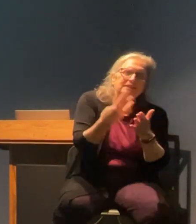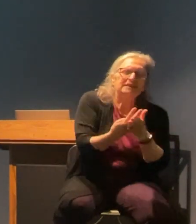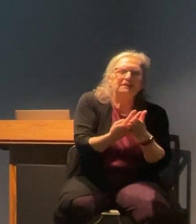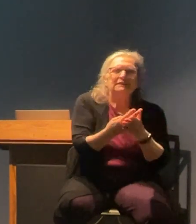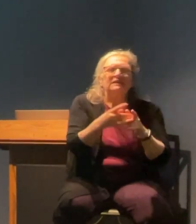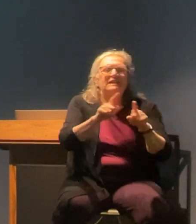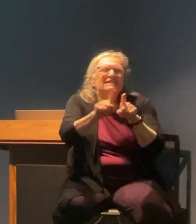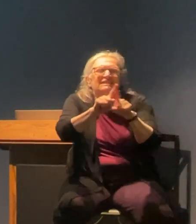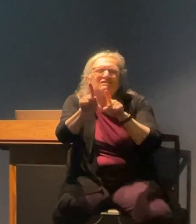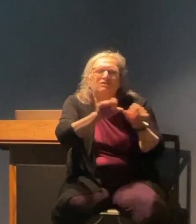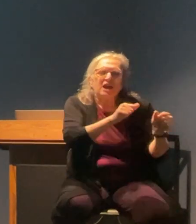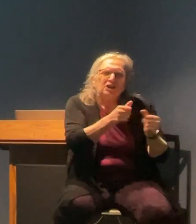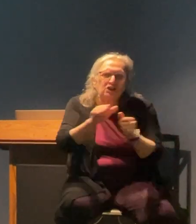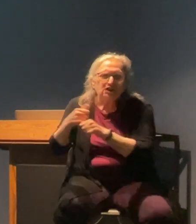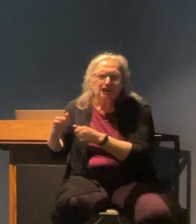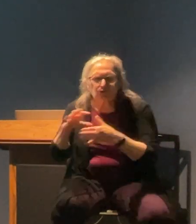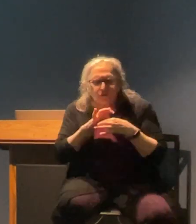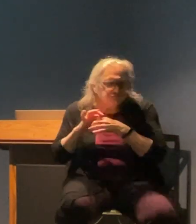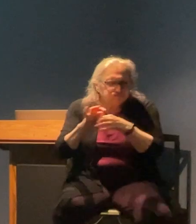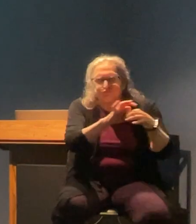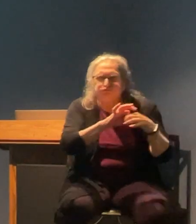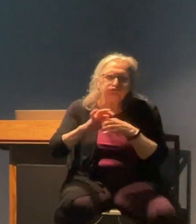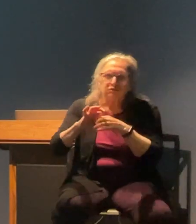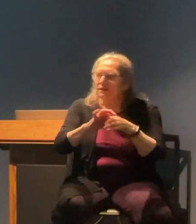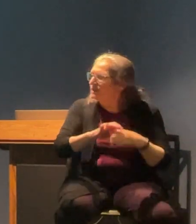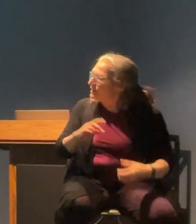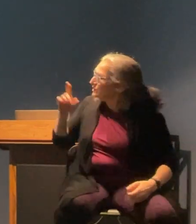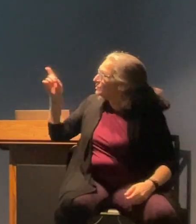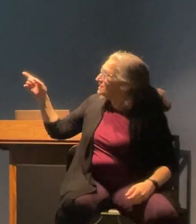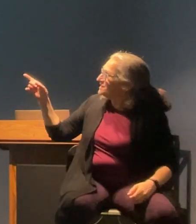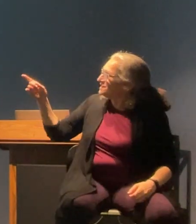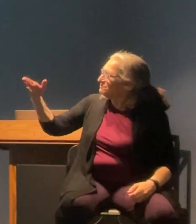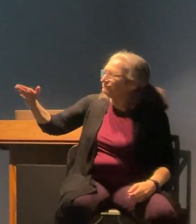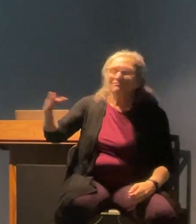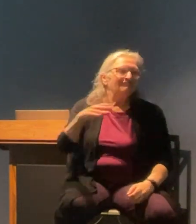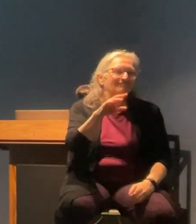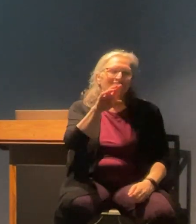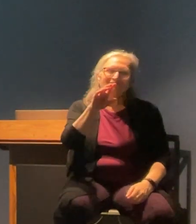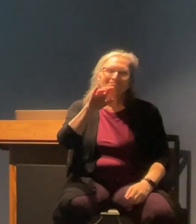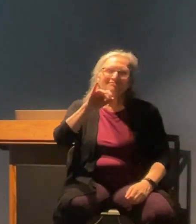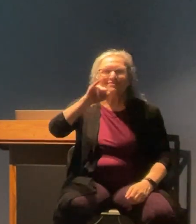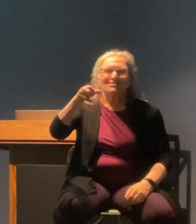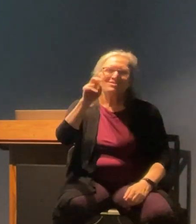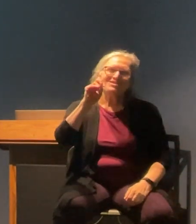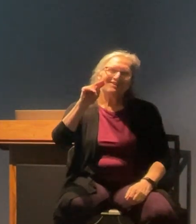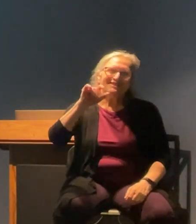is the Jonathan at 17 years old and Jonathan at 33.